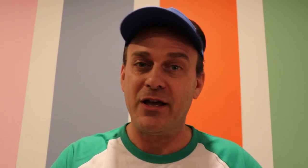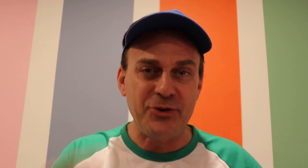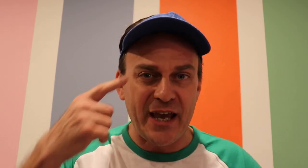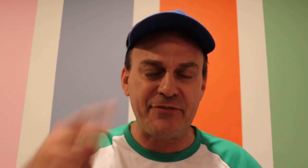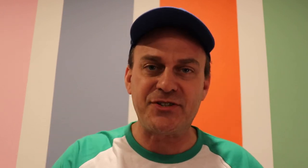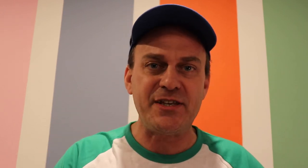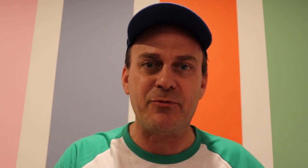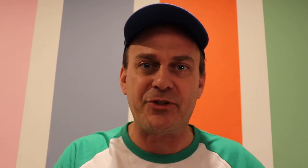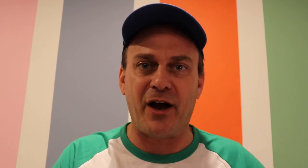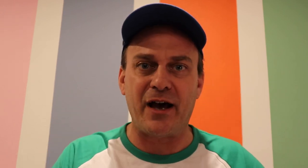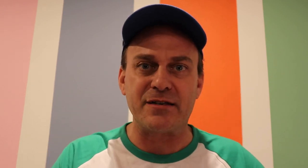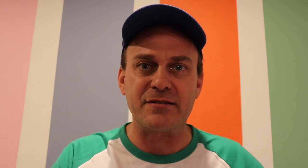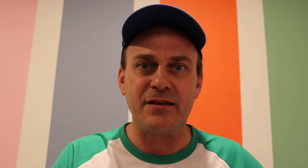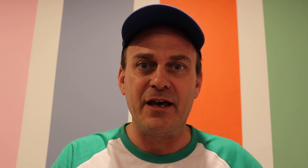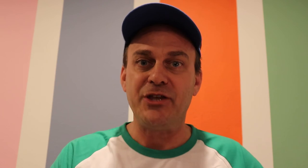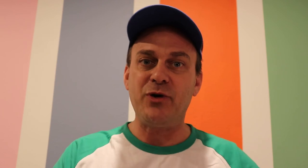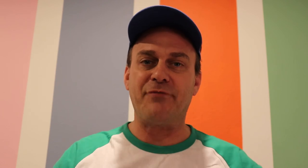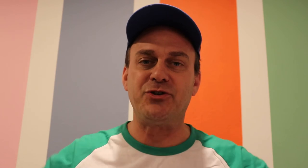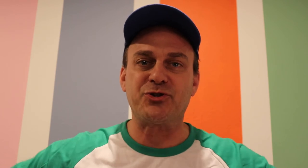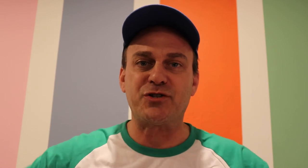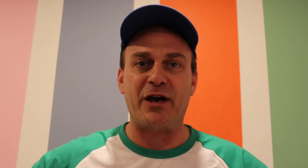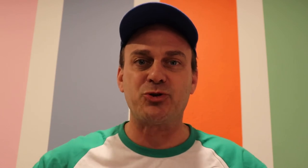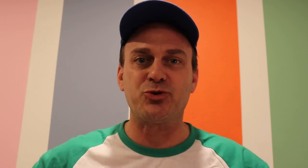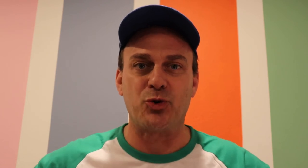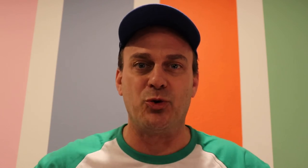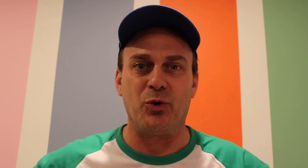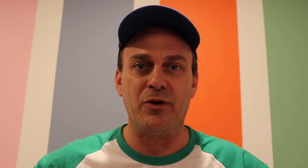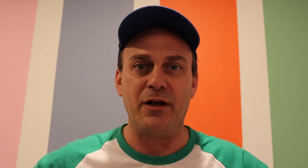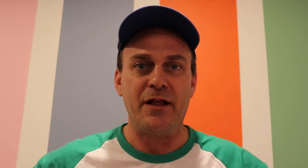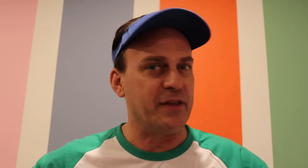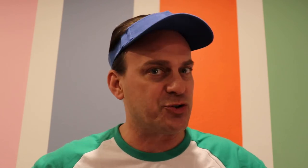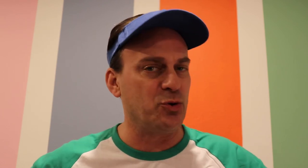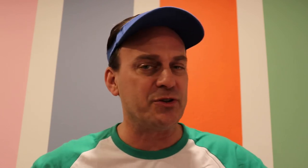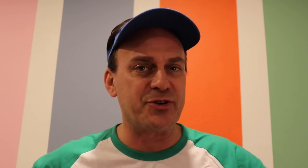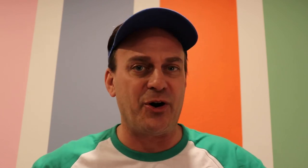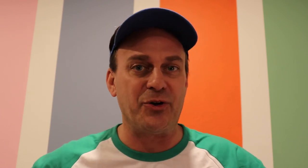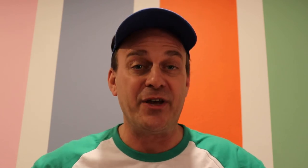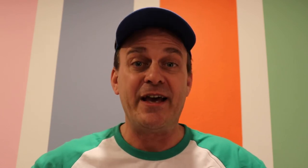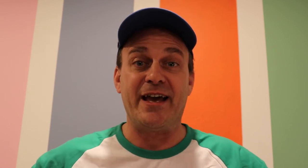you can't even see it with your eyes. You have to use a special tool. The tool is called an